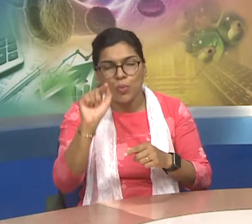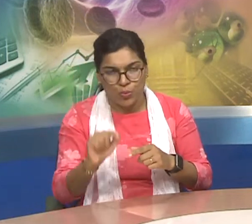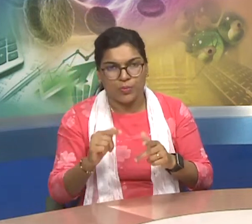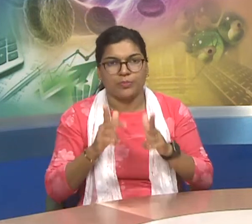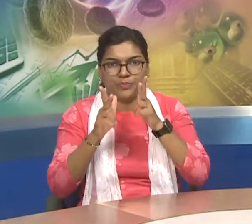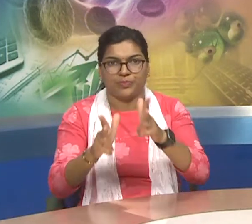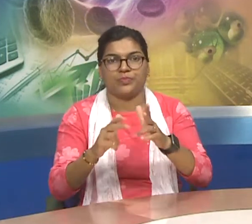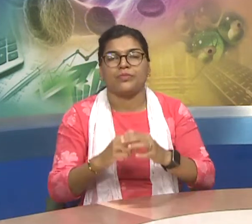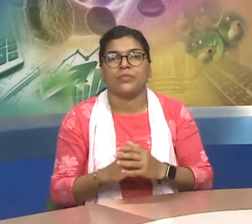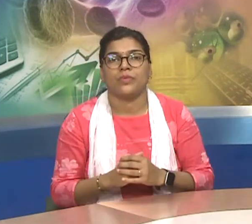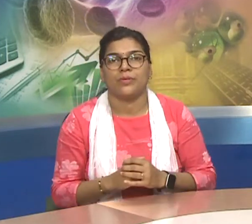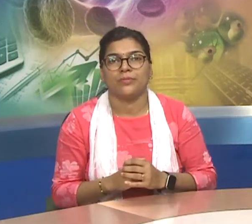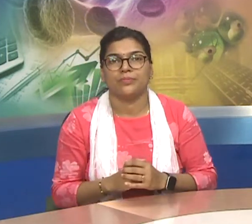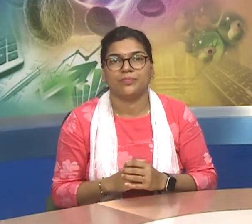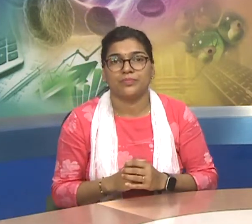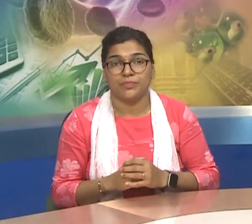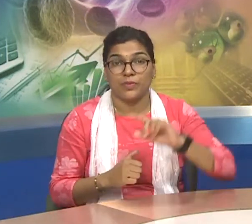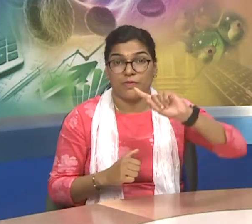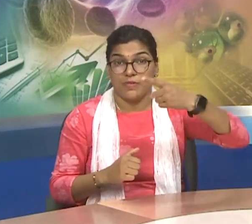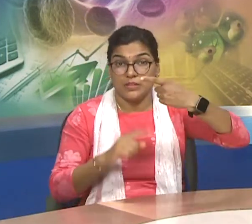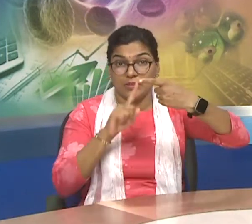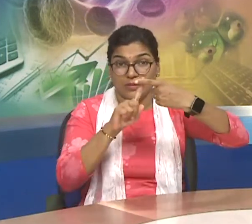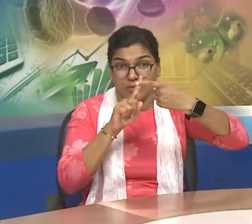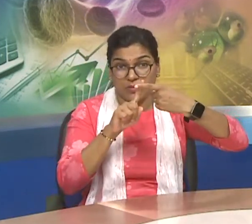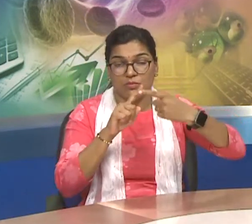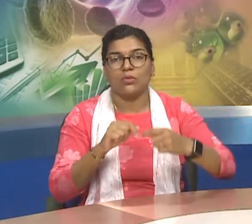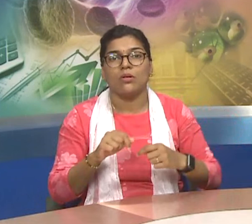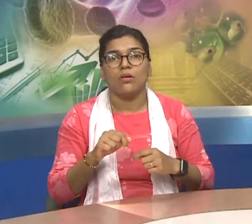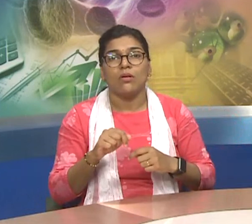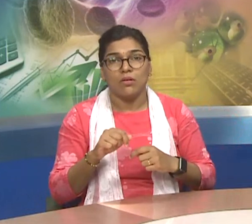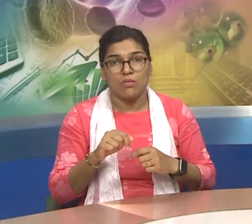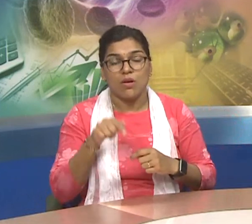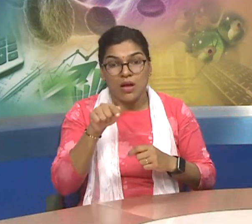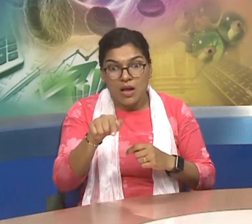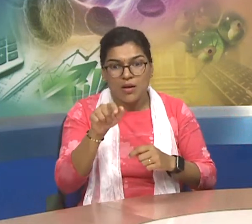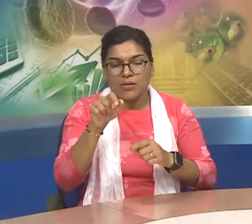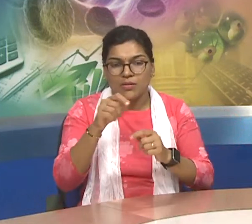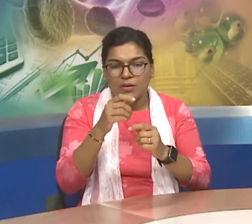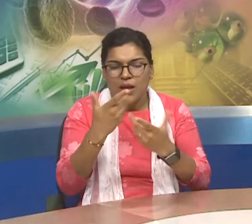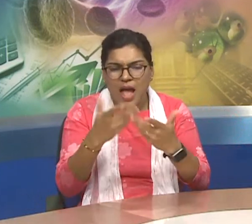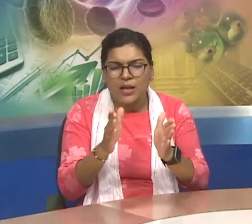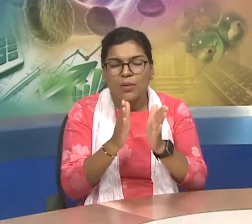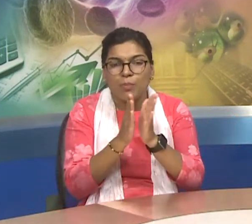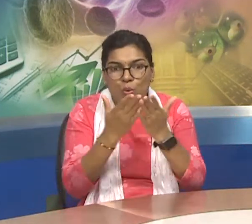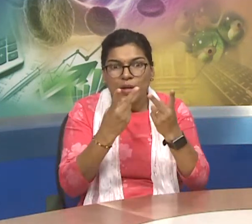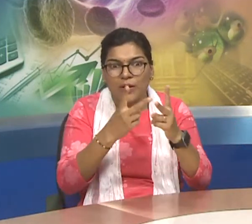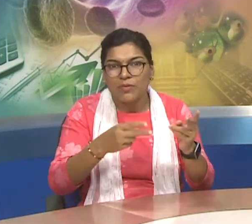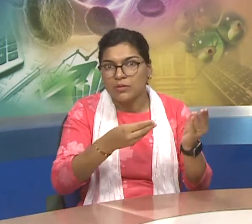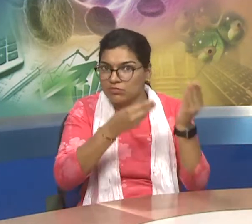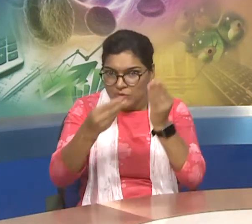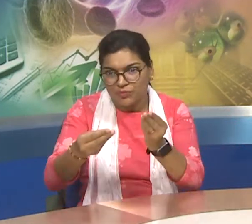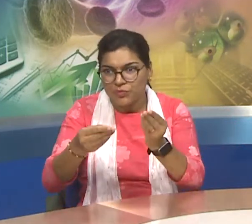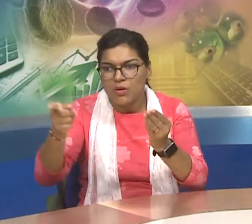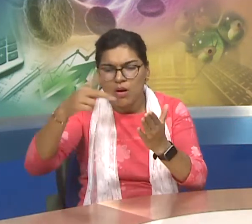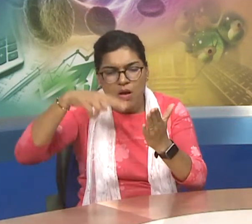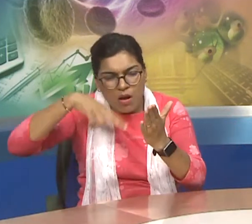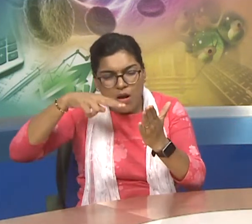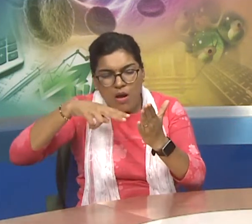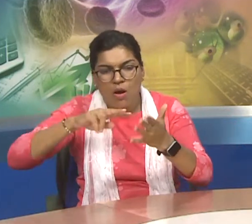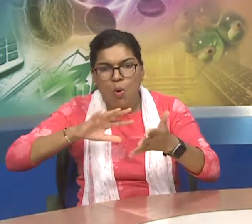are imperative because of these following reasons. Point number 1, change in